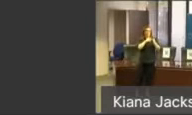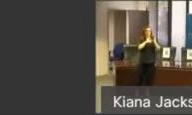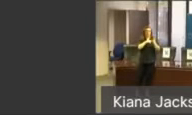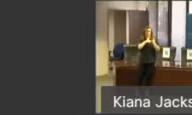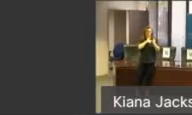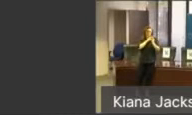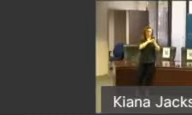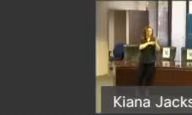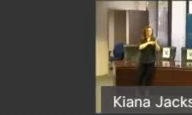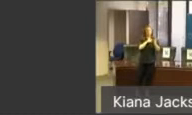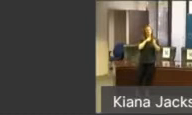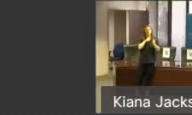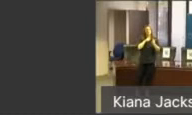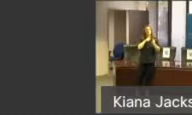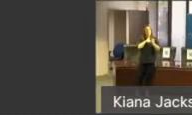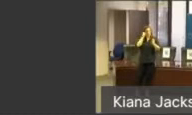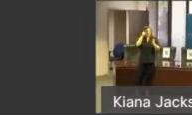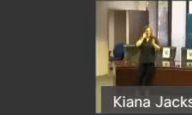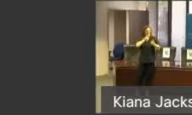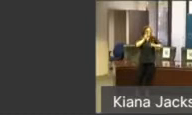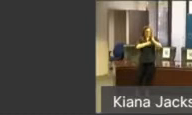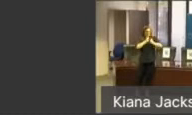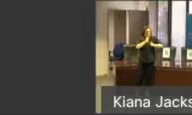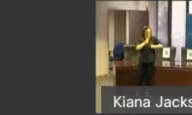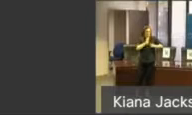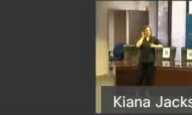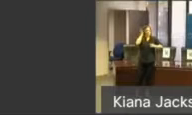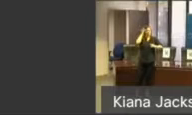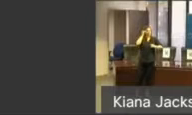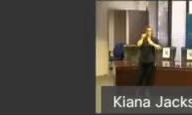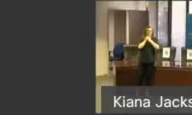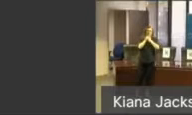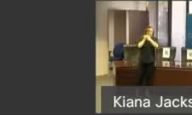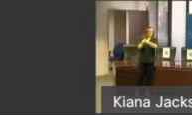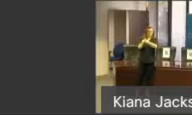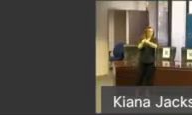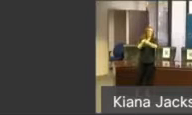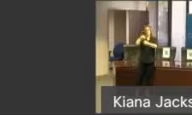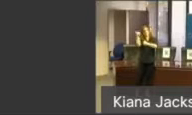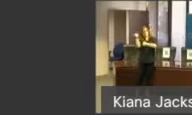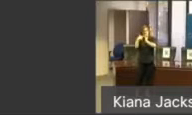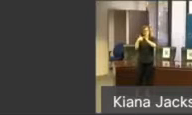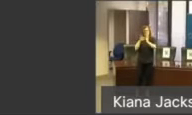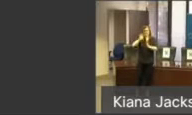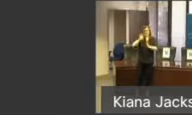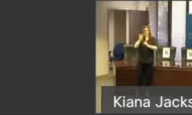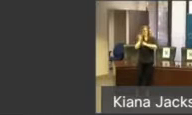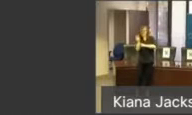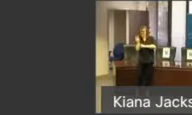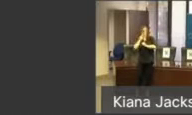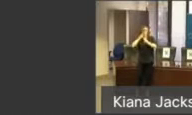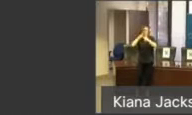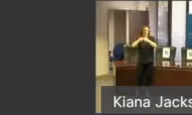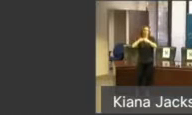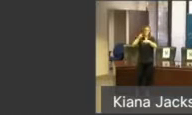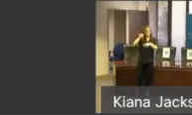these revisions are necessary to comply with portions of House Bill 987, which is known as the Disabled Adults